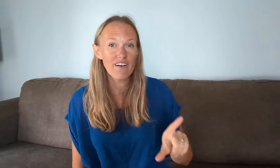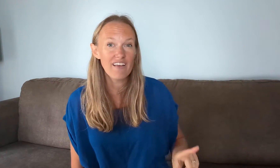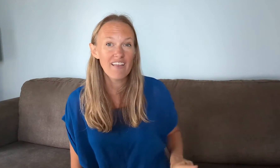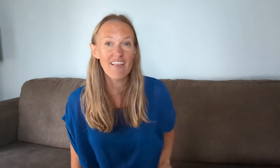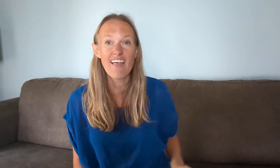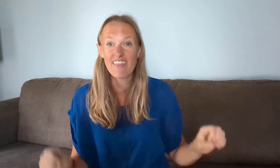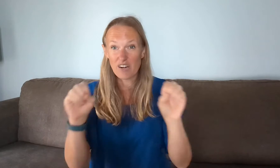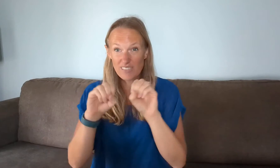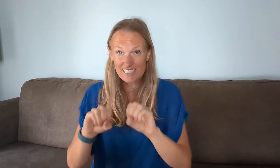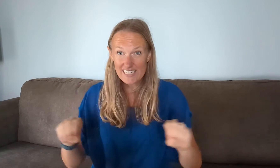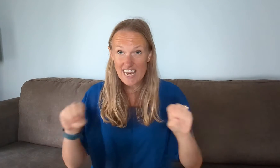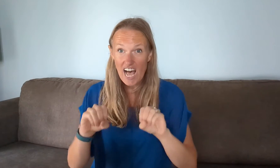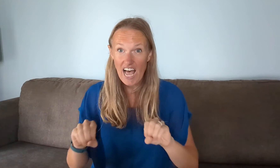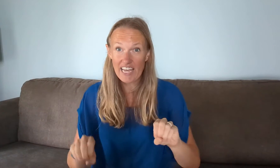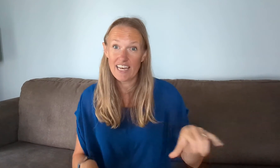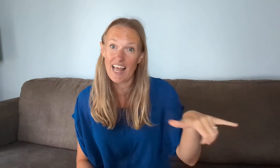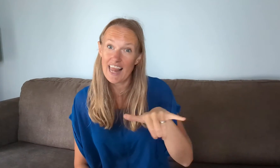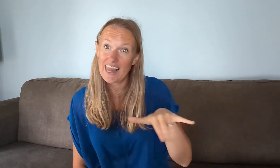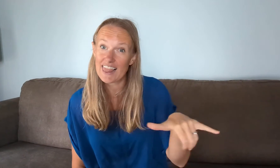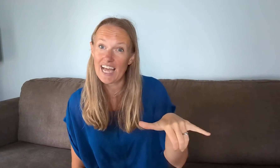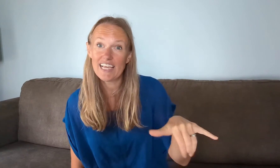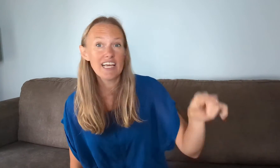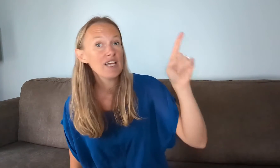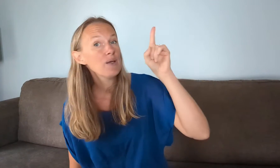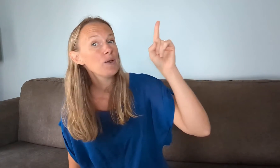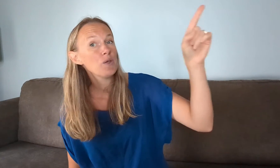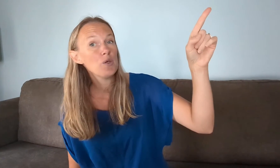Lord, there is none like you.